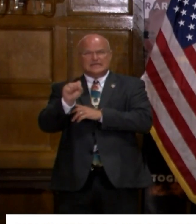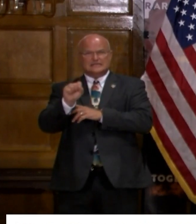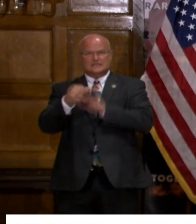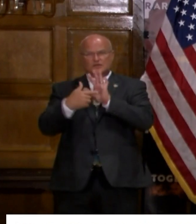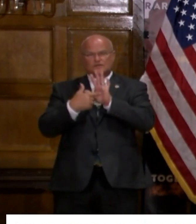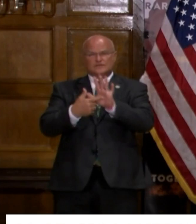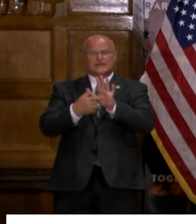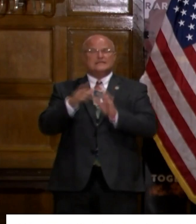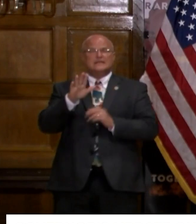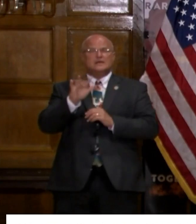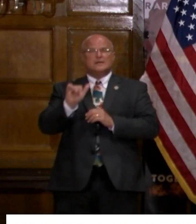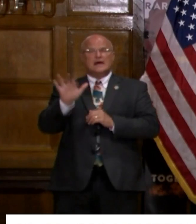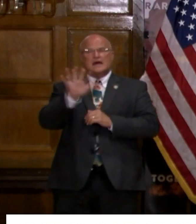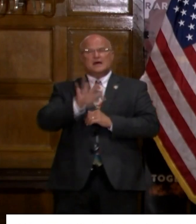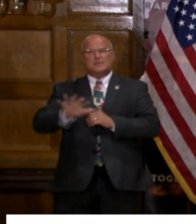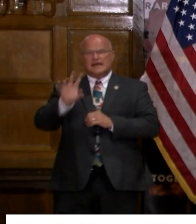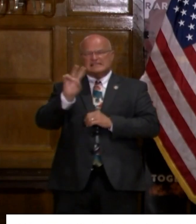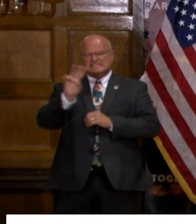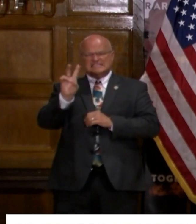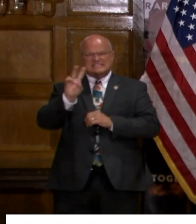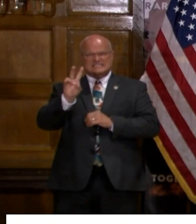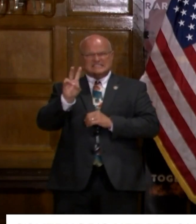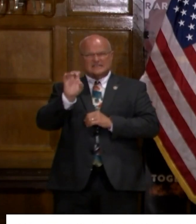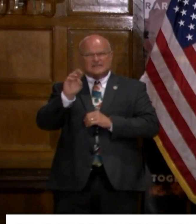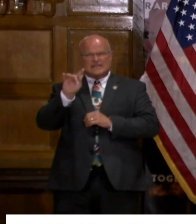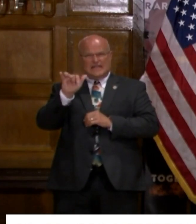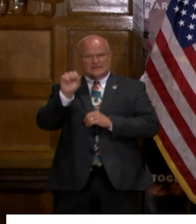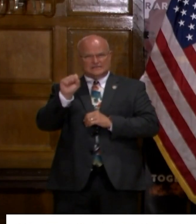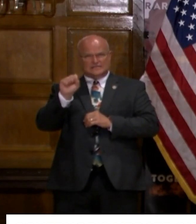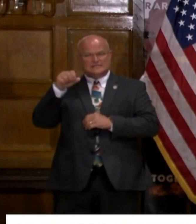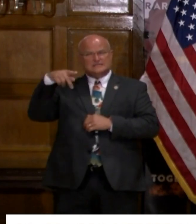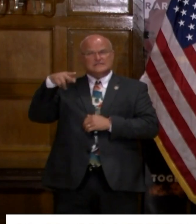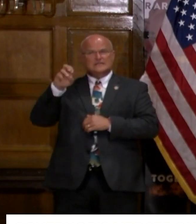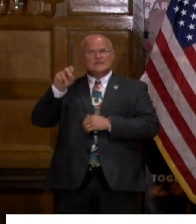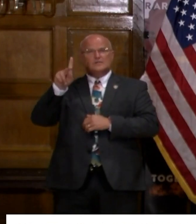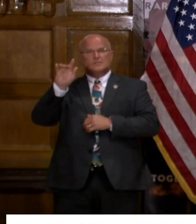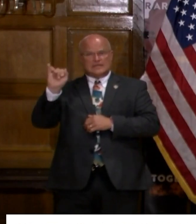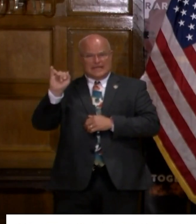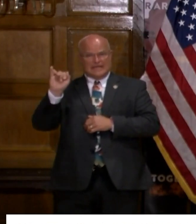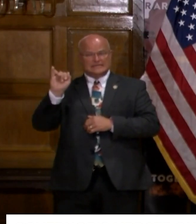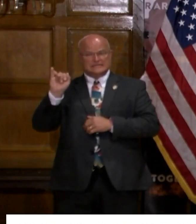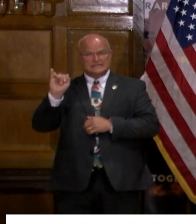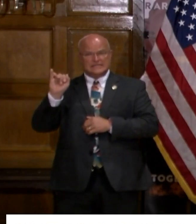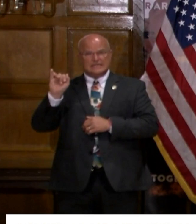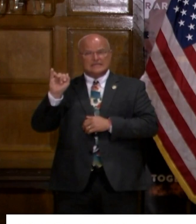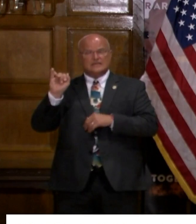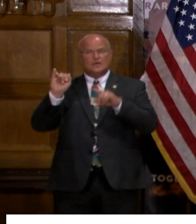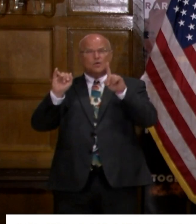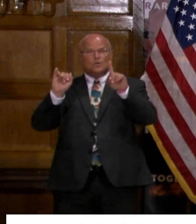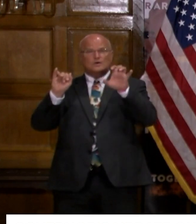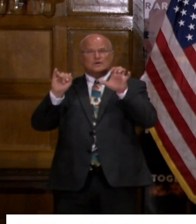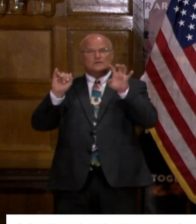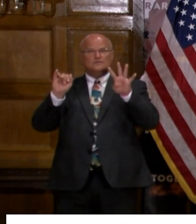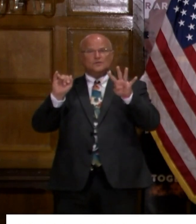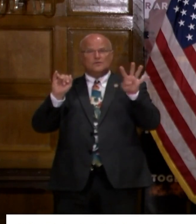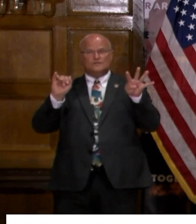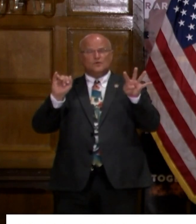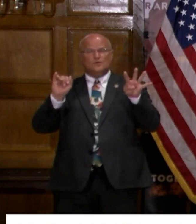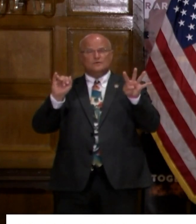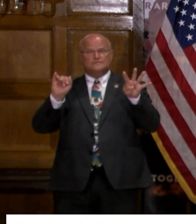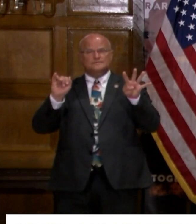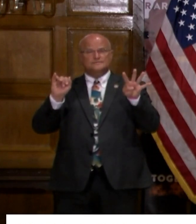are reflected by about 7 leading counties. We have Pulaski County leading with 144